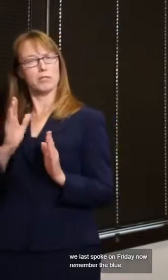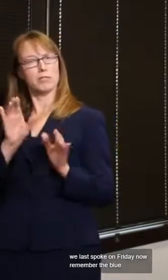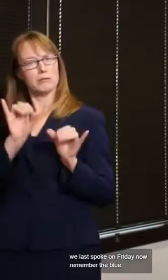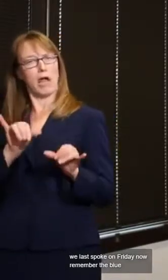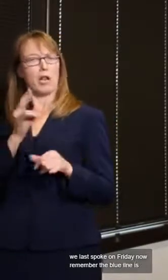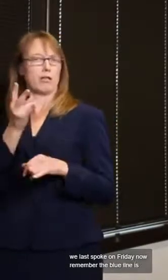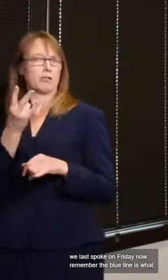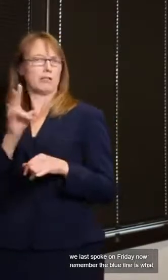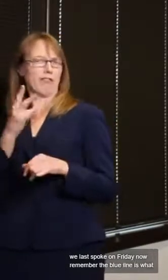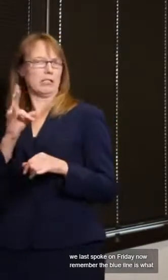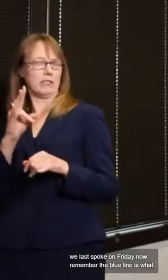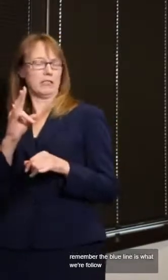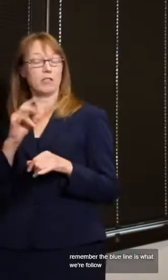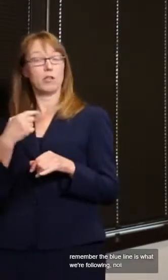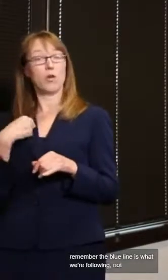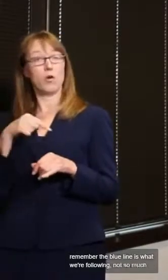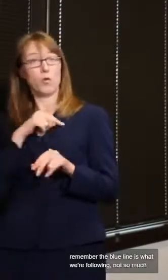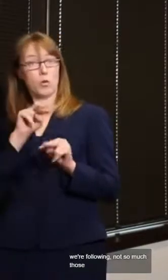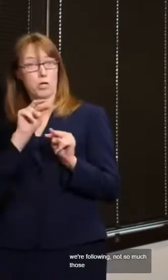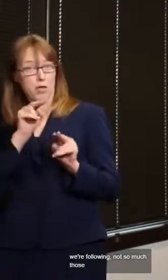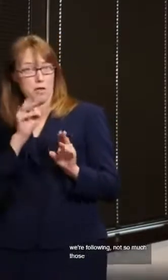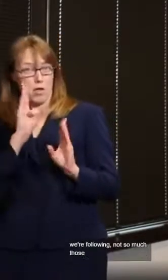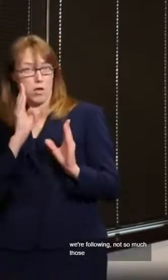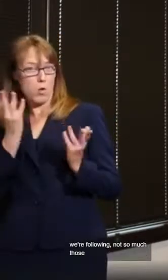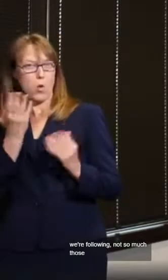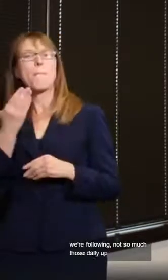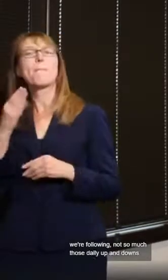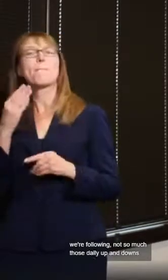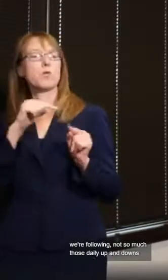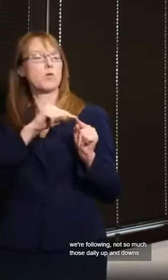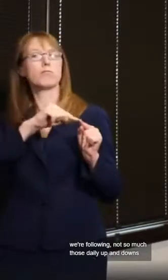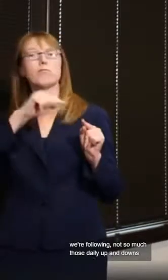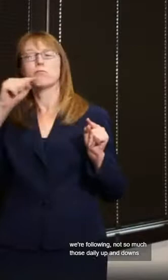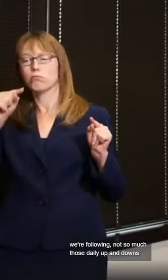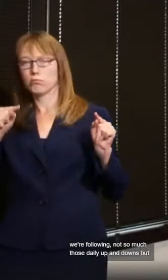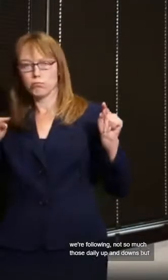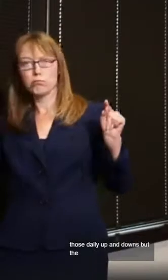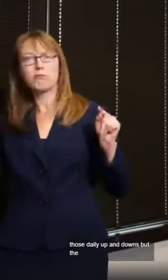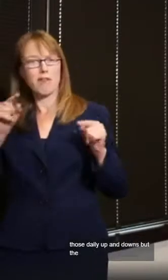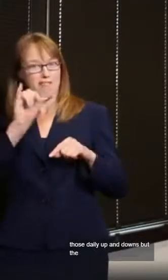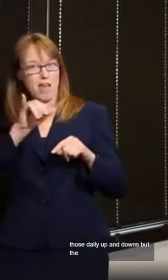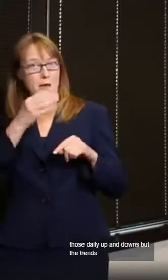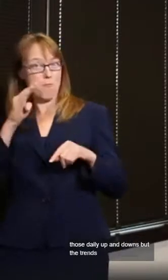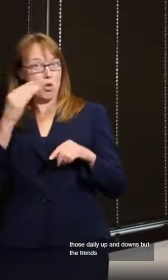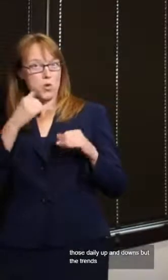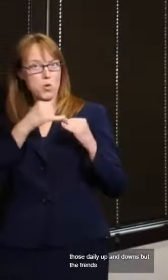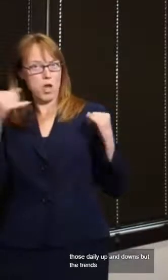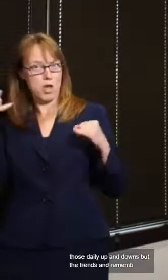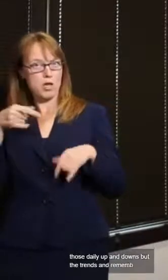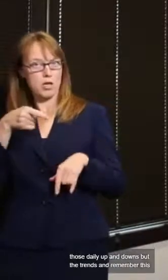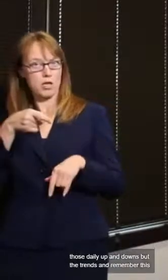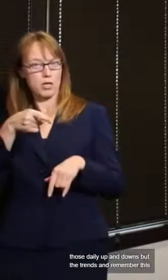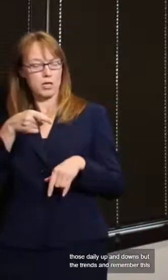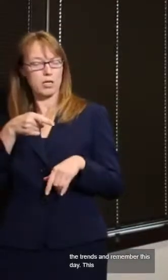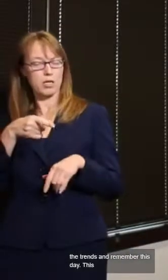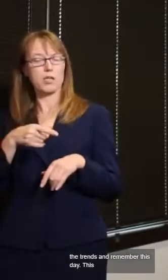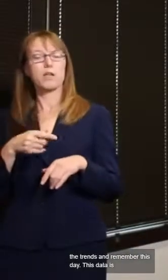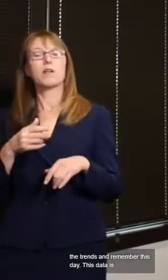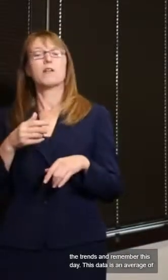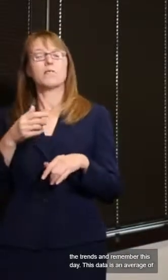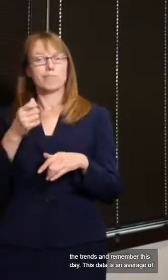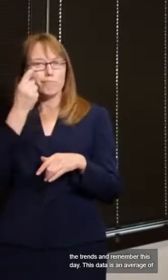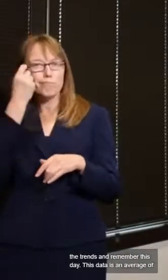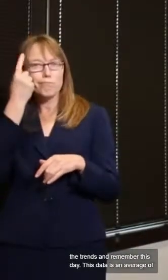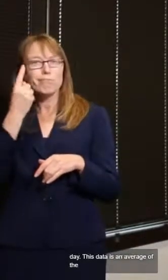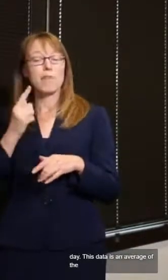line is what we're following, not so much those daily up and downs, but the trends. And remember, this data is an average